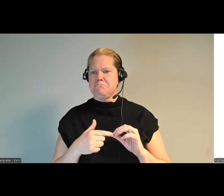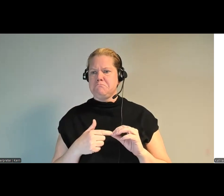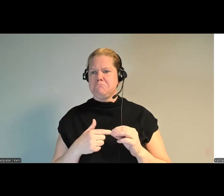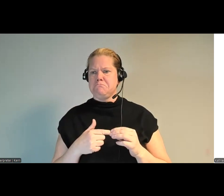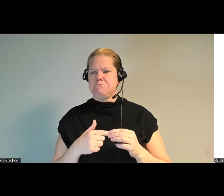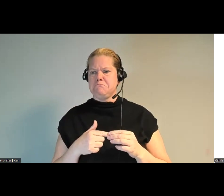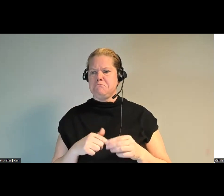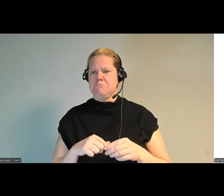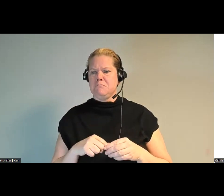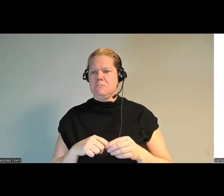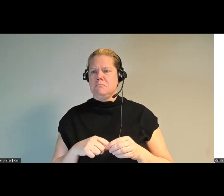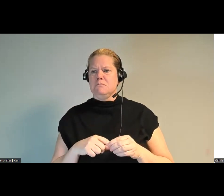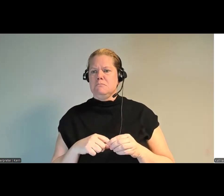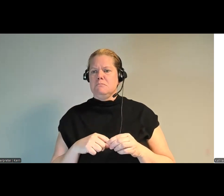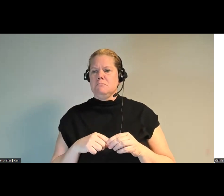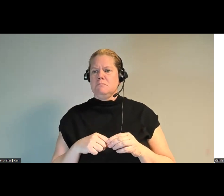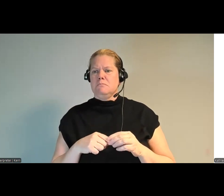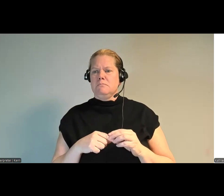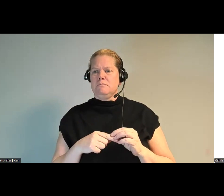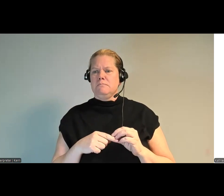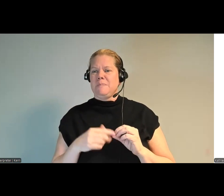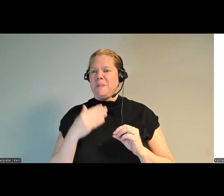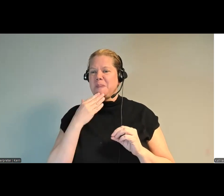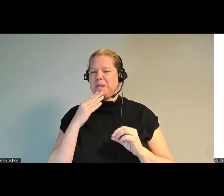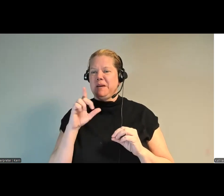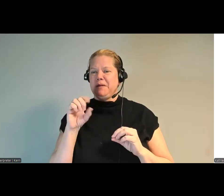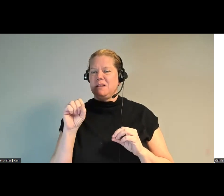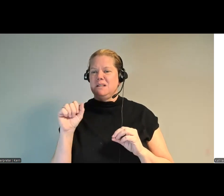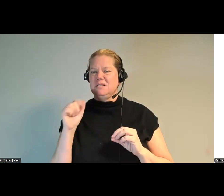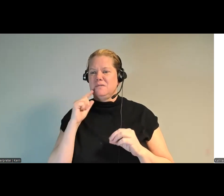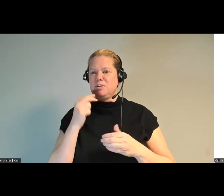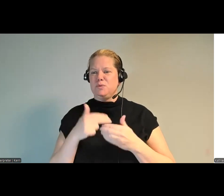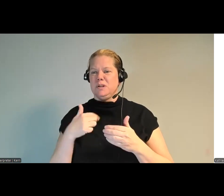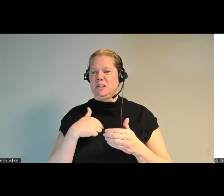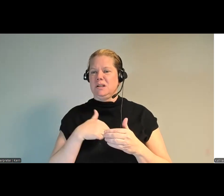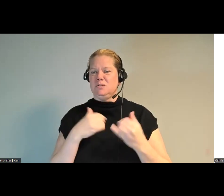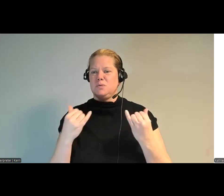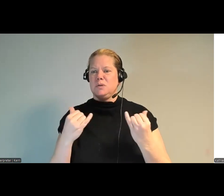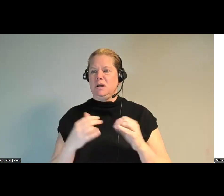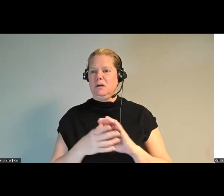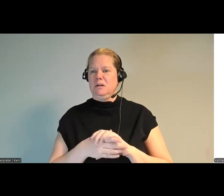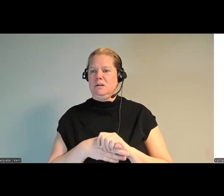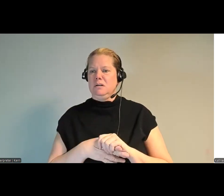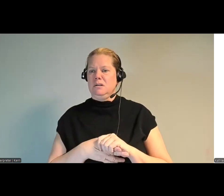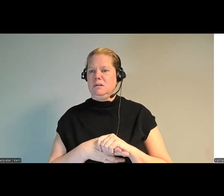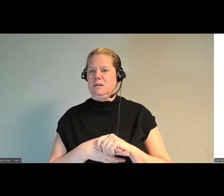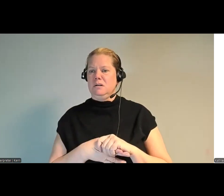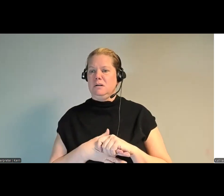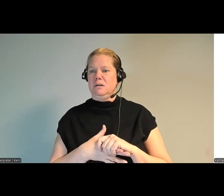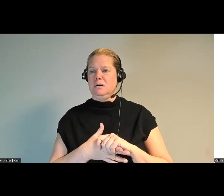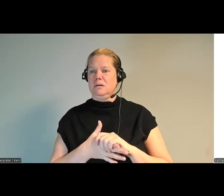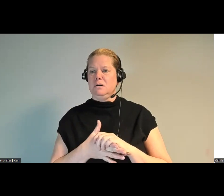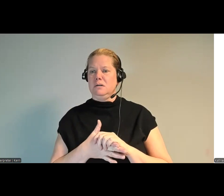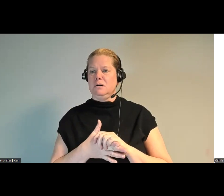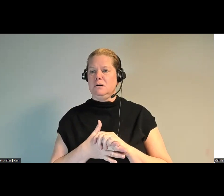Okay. So thank you, Lisa, for joining us today. And